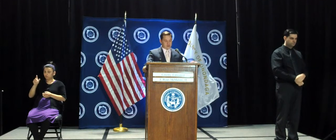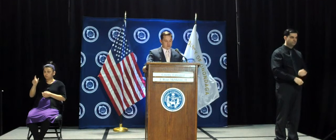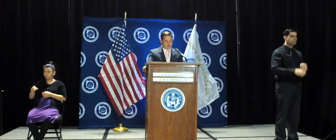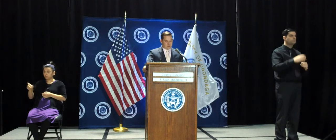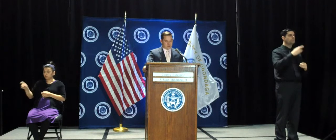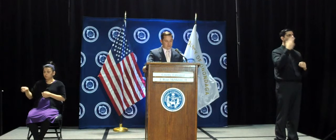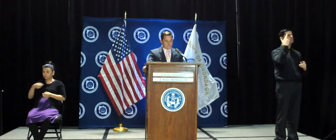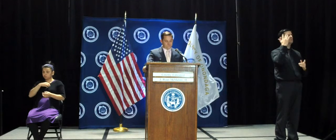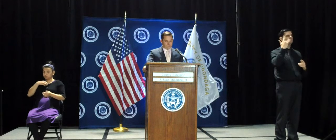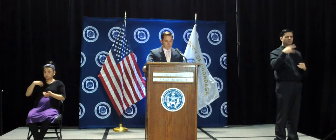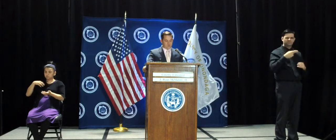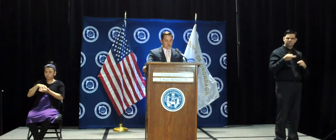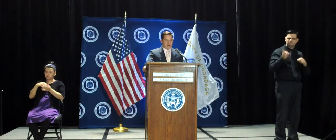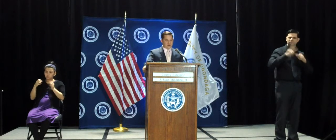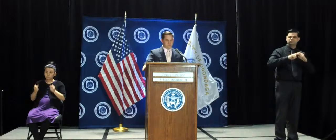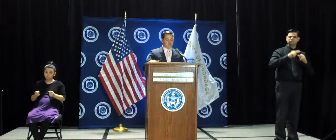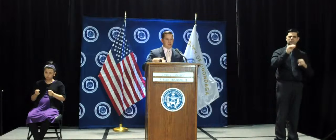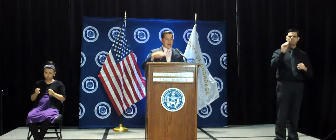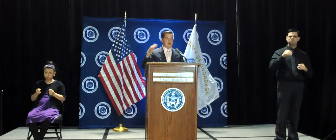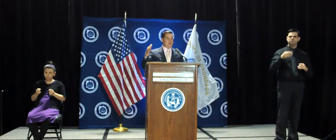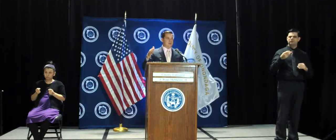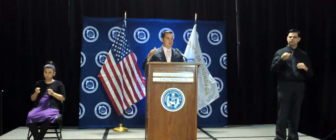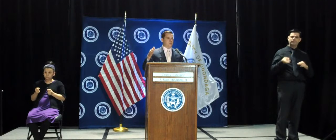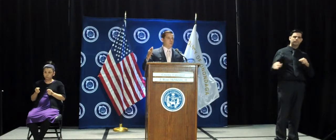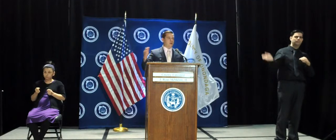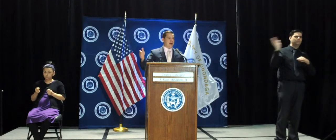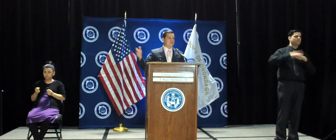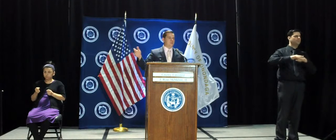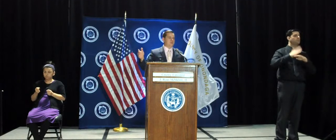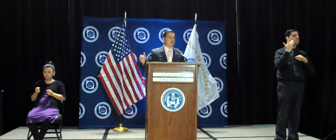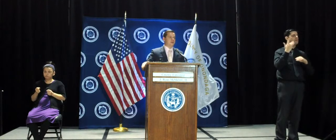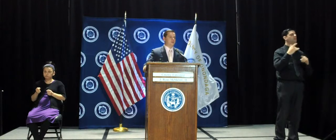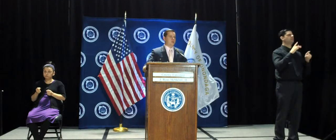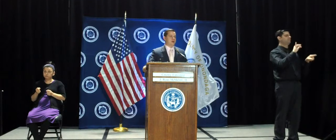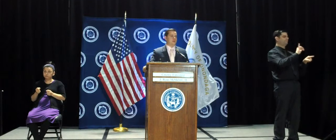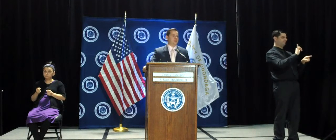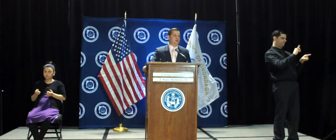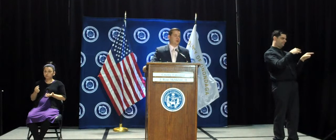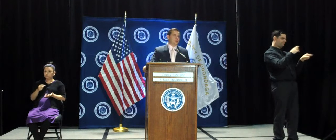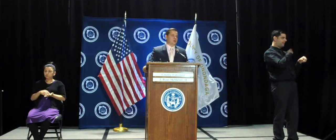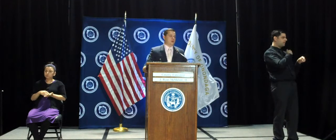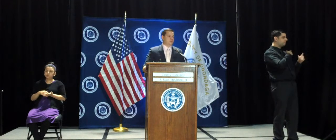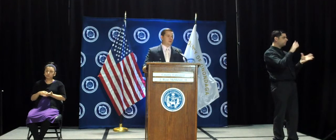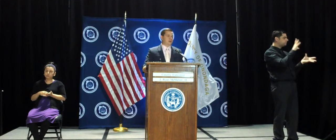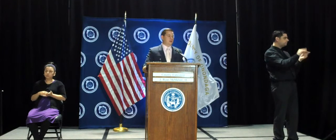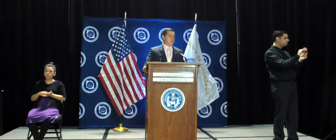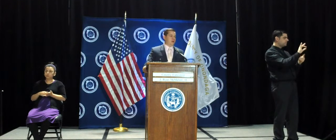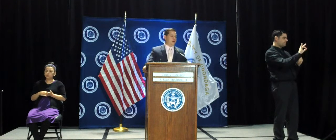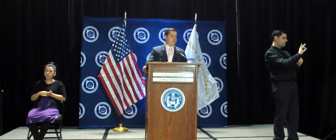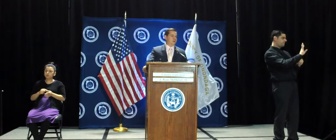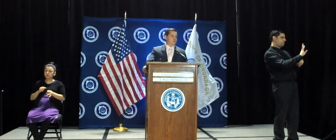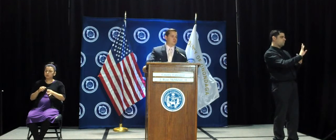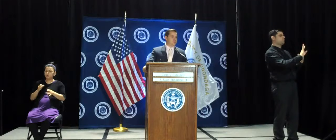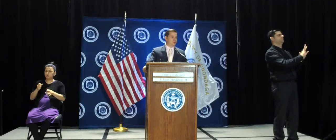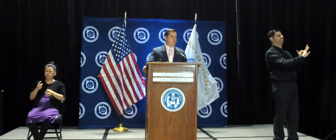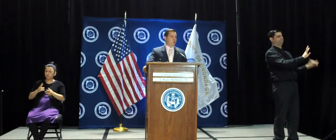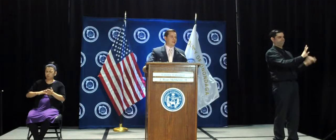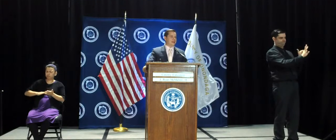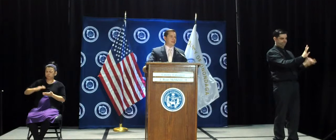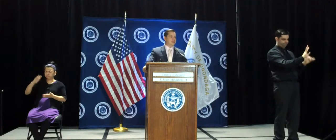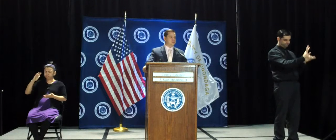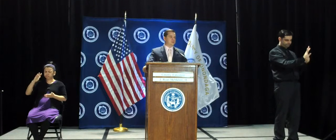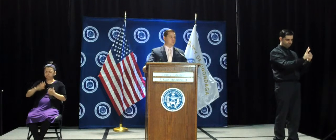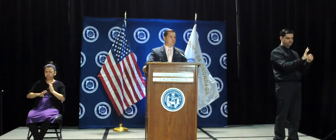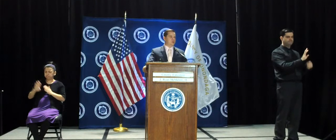look at that, we haven't gotten shock like we would have in the beginning of the pandemic. In the beginning of the pandemic, it was,